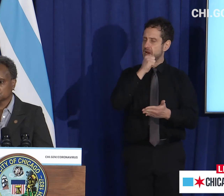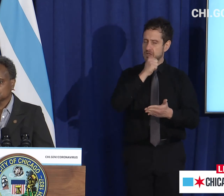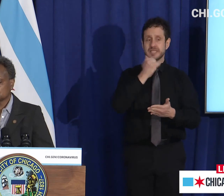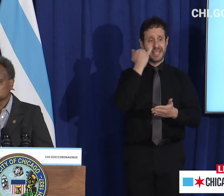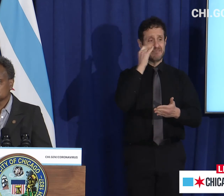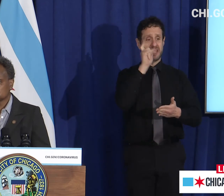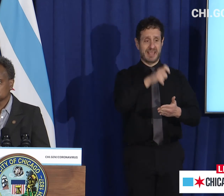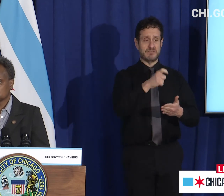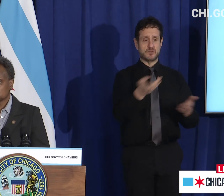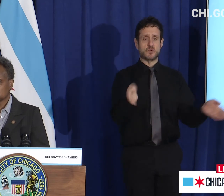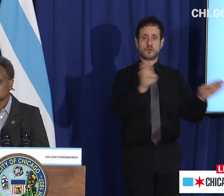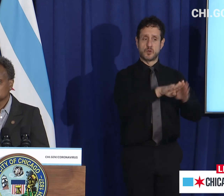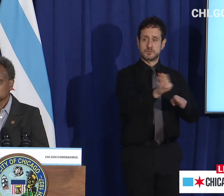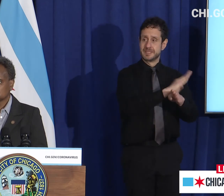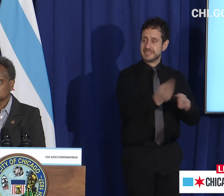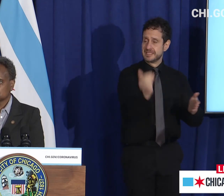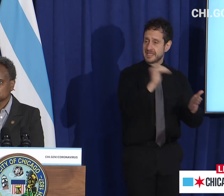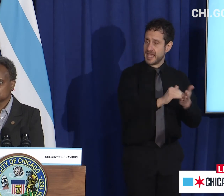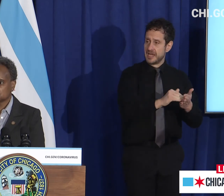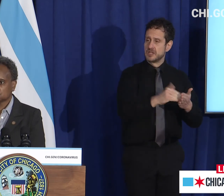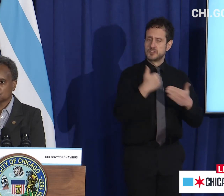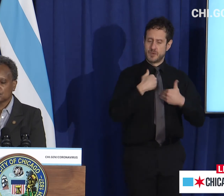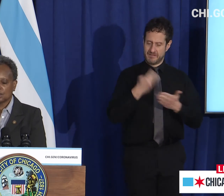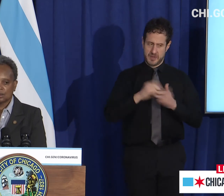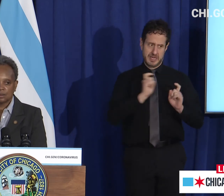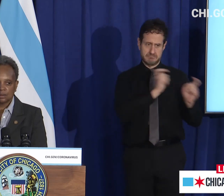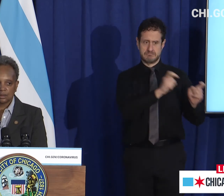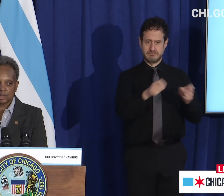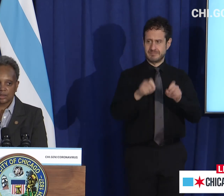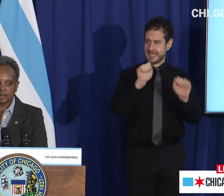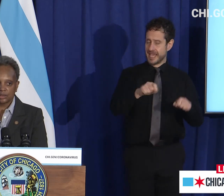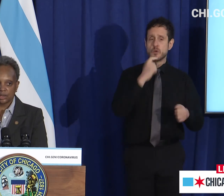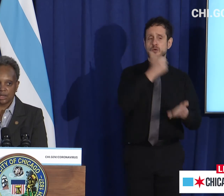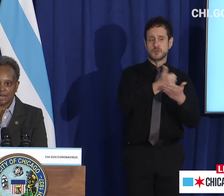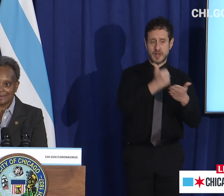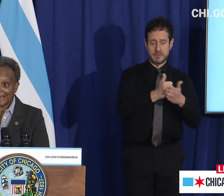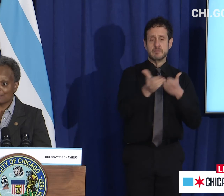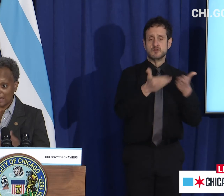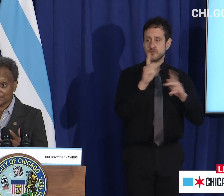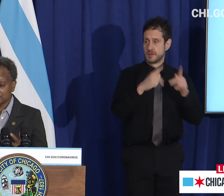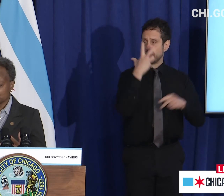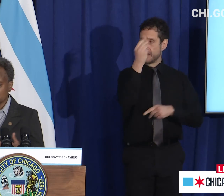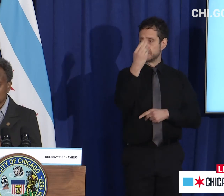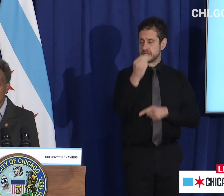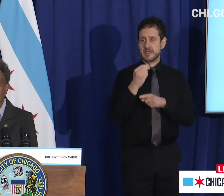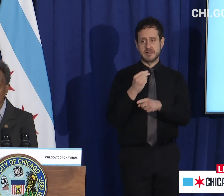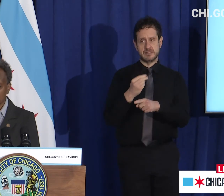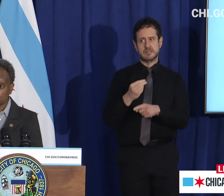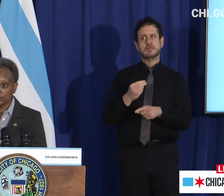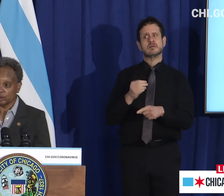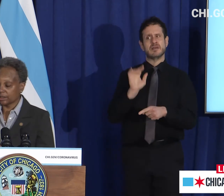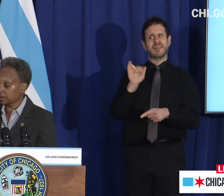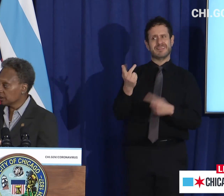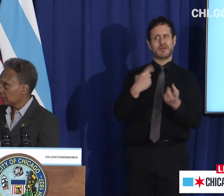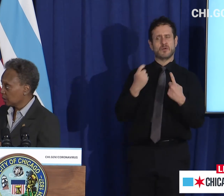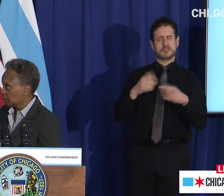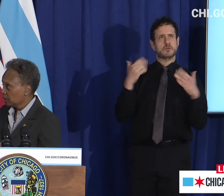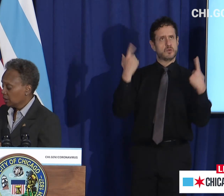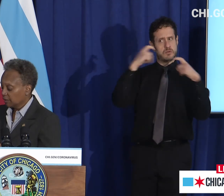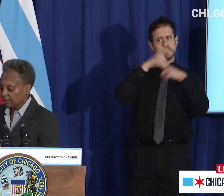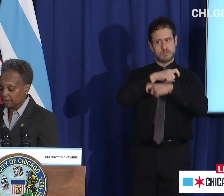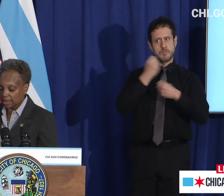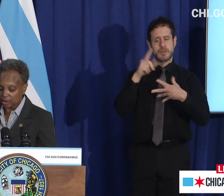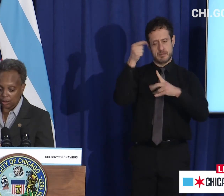or grants to facilitate outdoor service? So there's a lot packed into that question. Let me try to address it, and I'm